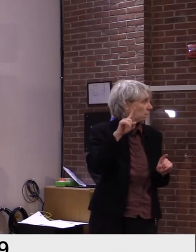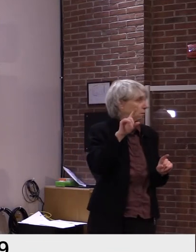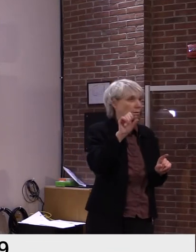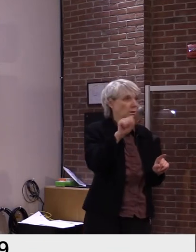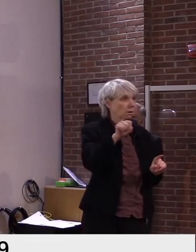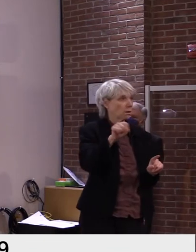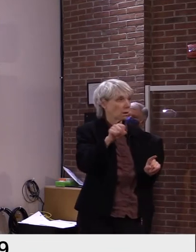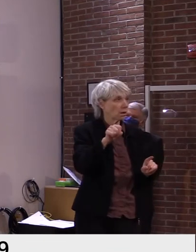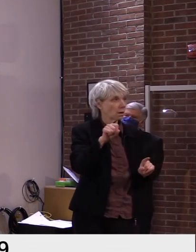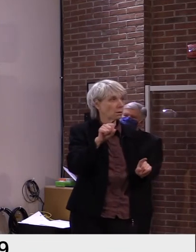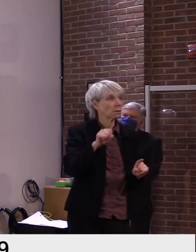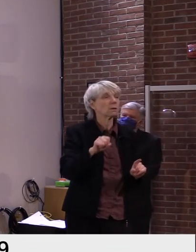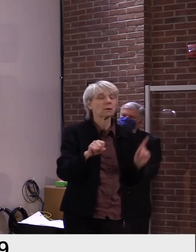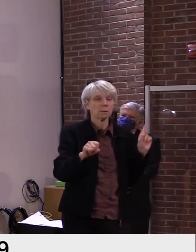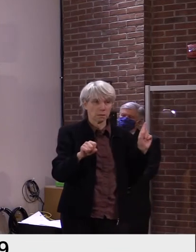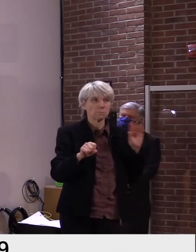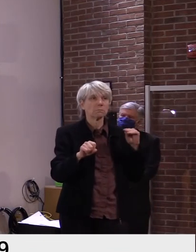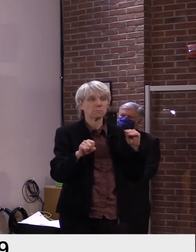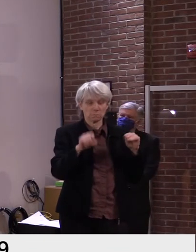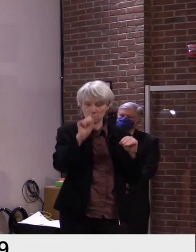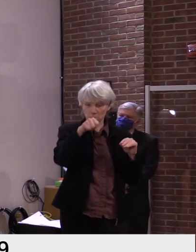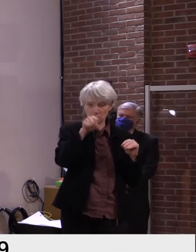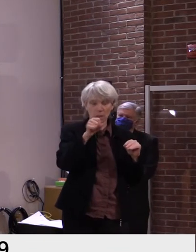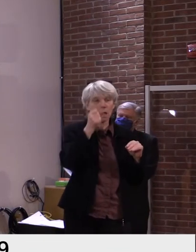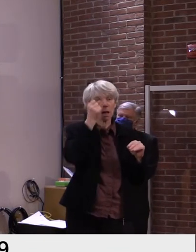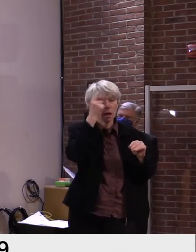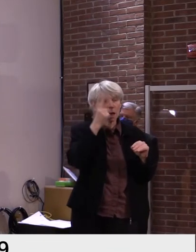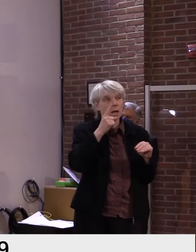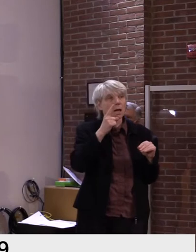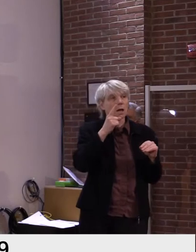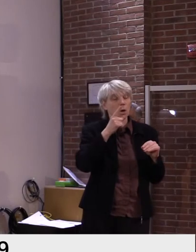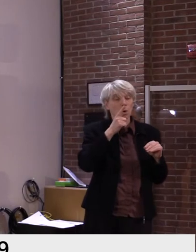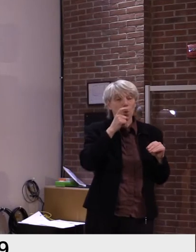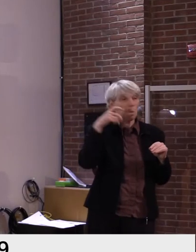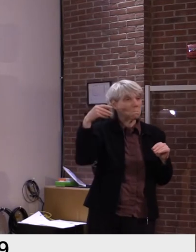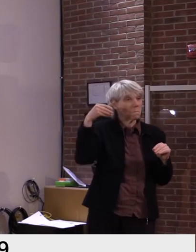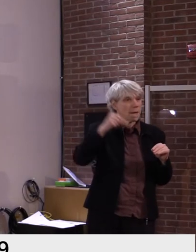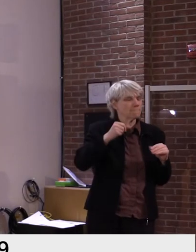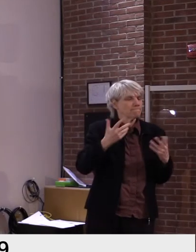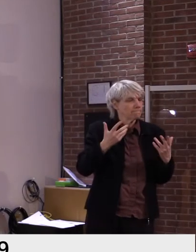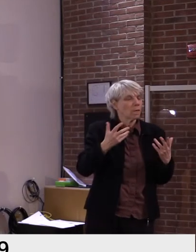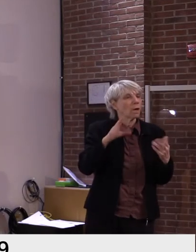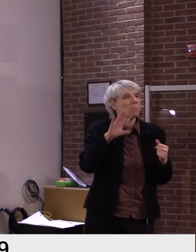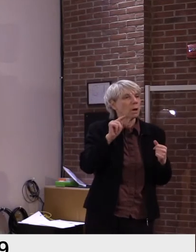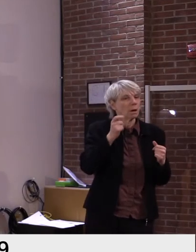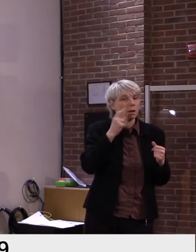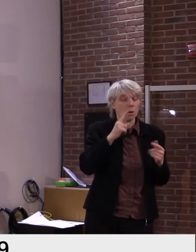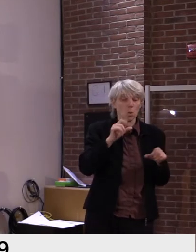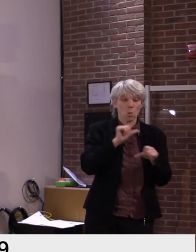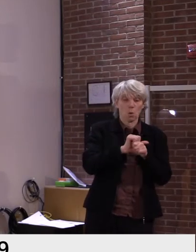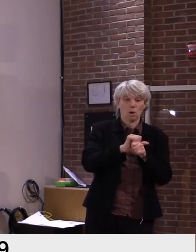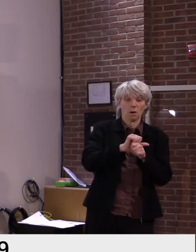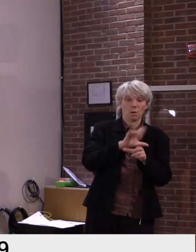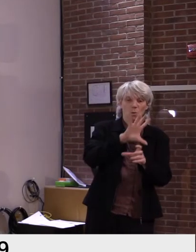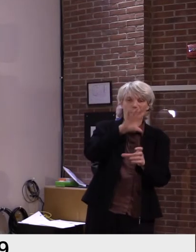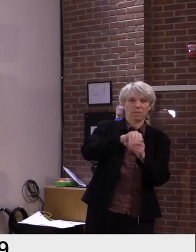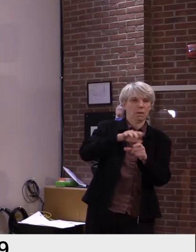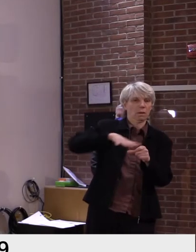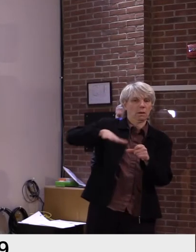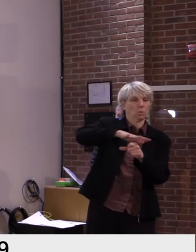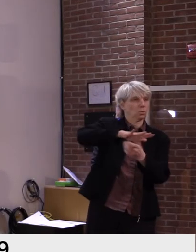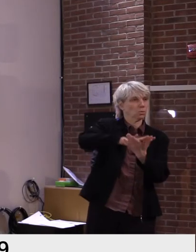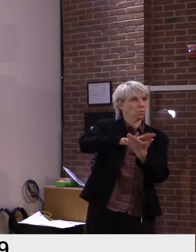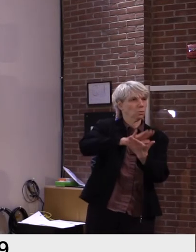just whether they're paid for by the community, but they're in the school.